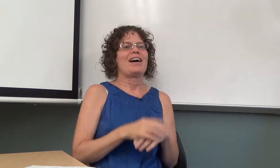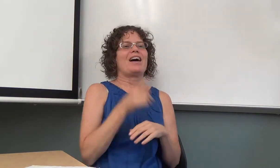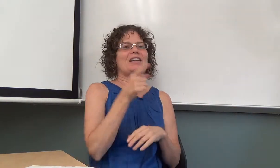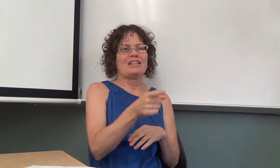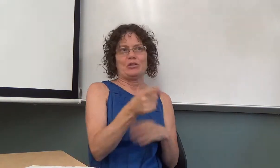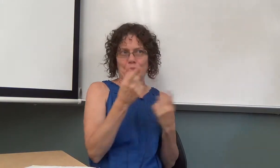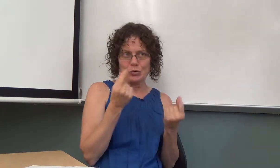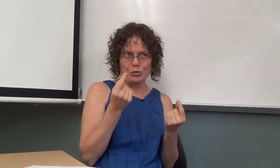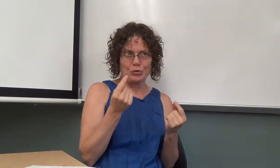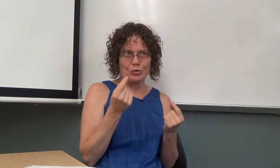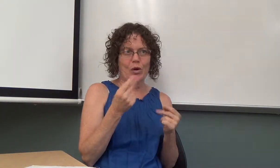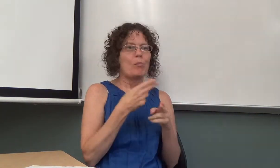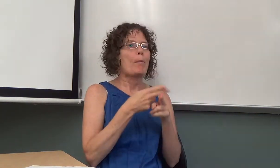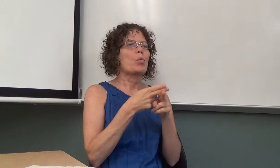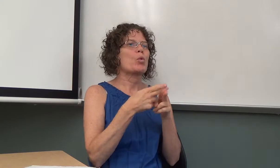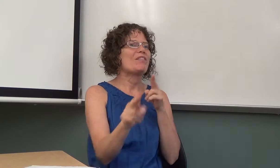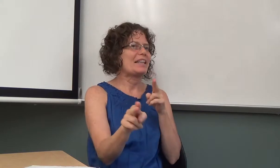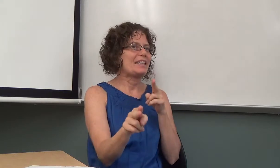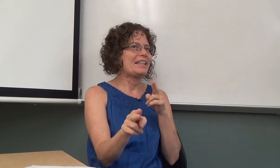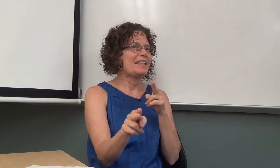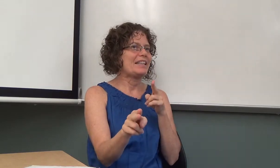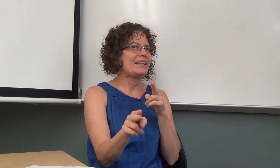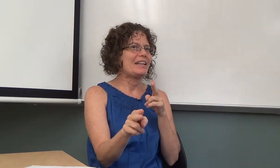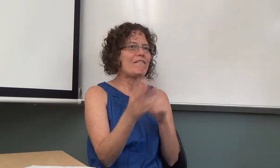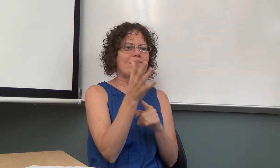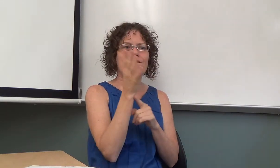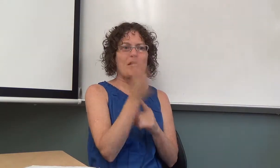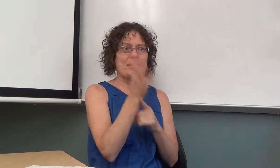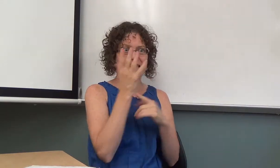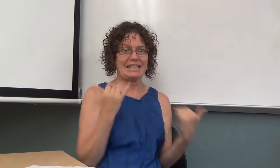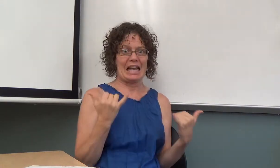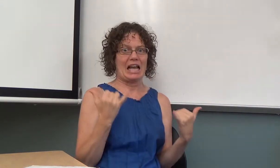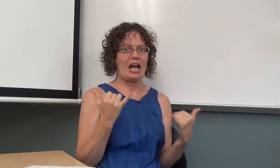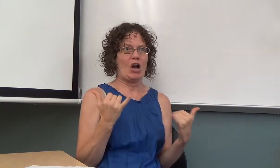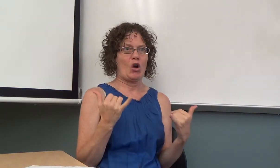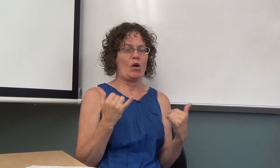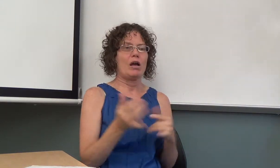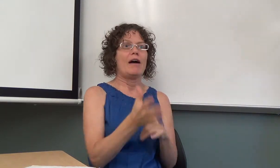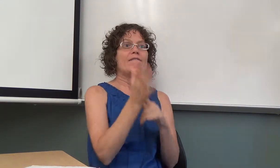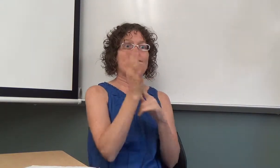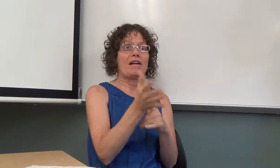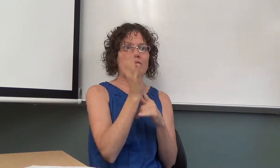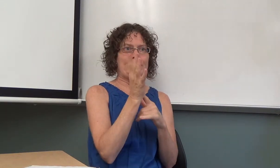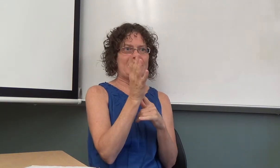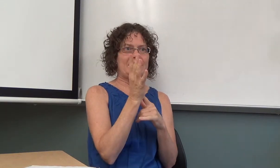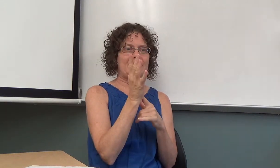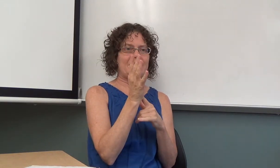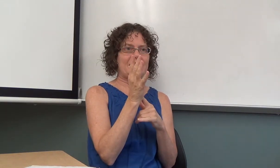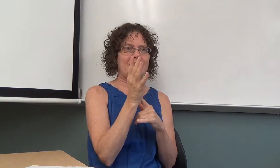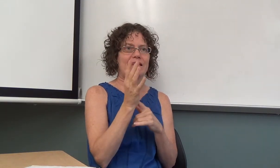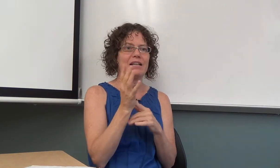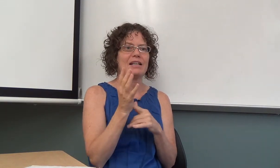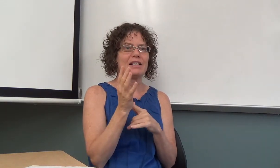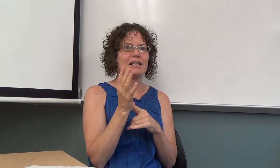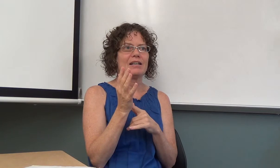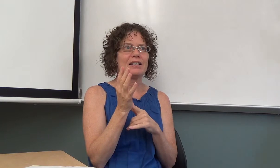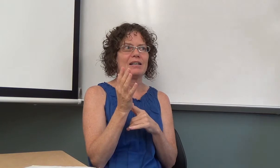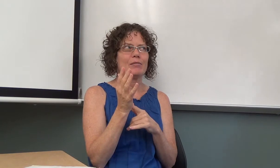to briefly, only about 5 minutes, and I'm going to let you guys out. About 5 minutes. You're going to collect, okay, maybe a little longer because you might need